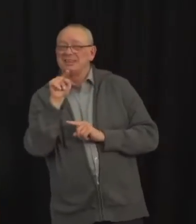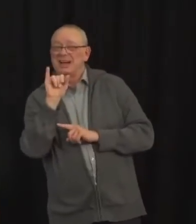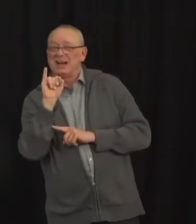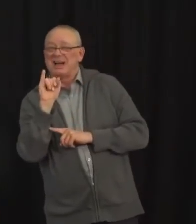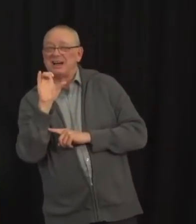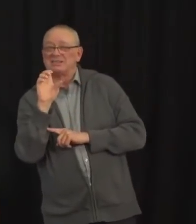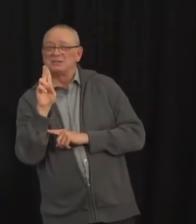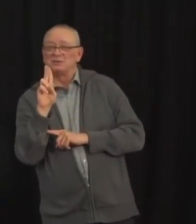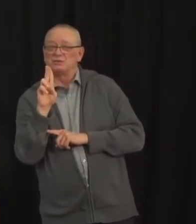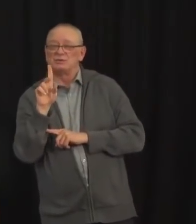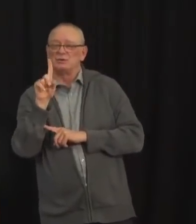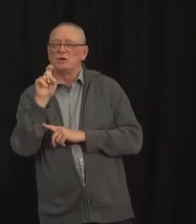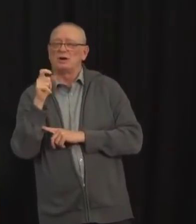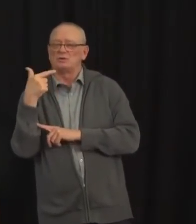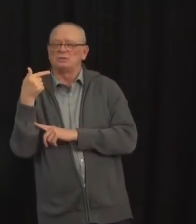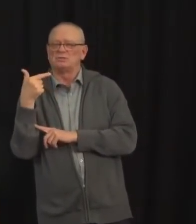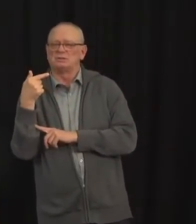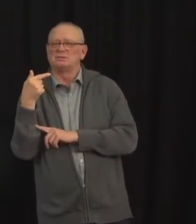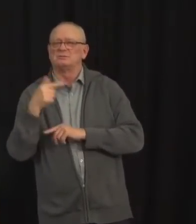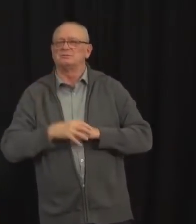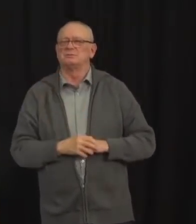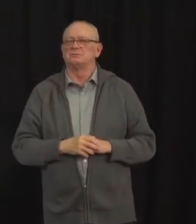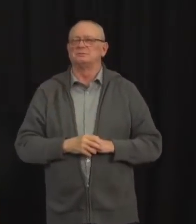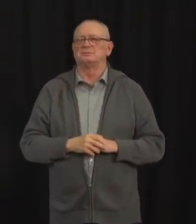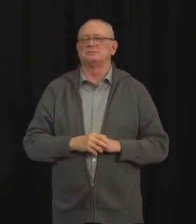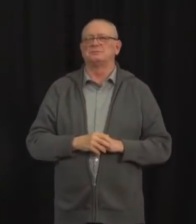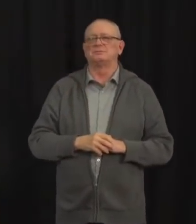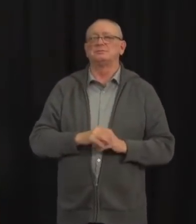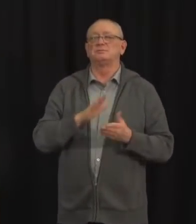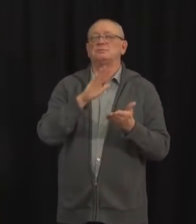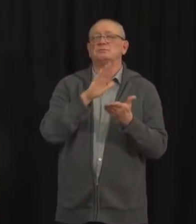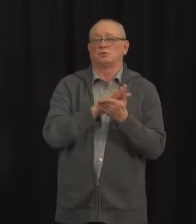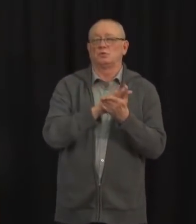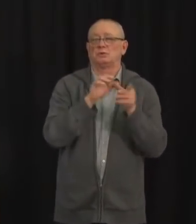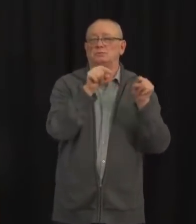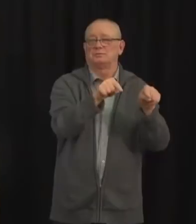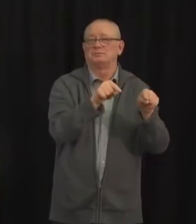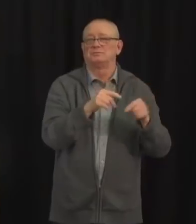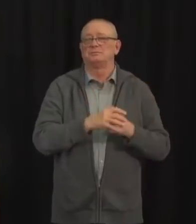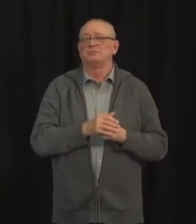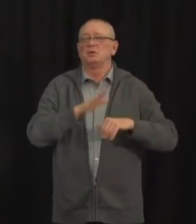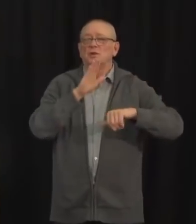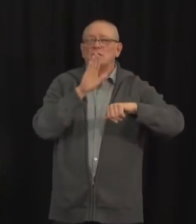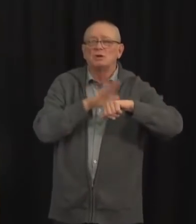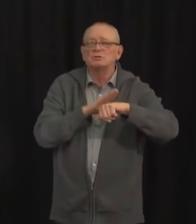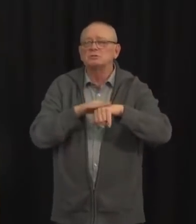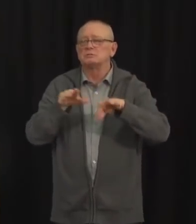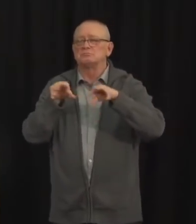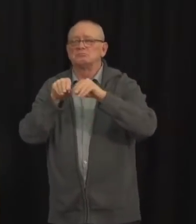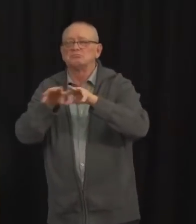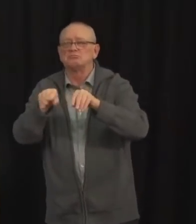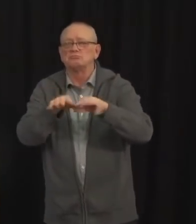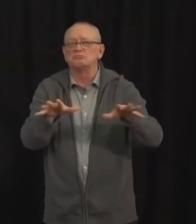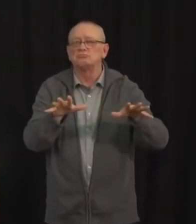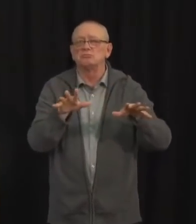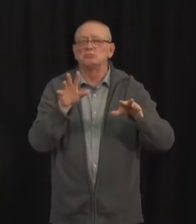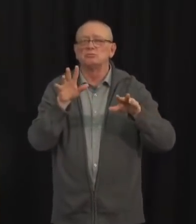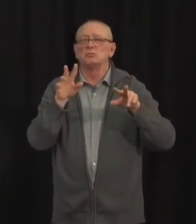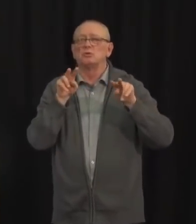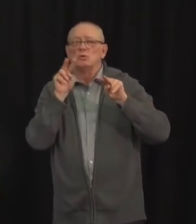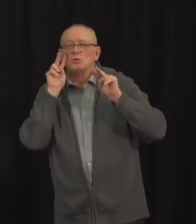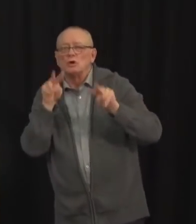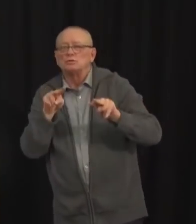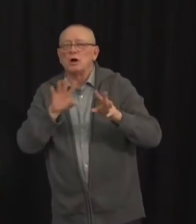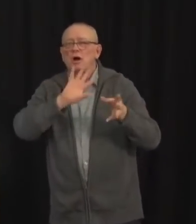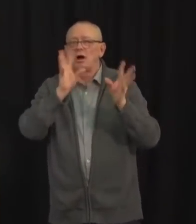in 430 schools, or about 18% of all schools in the province. As a reminder, junior